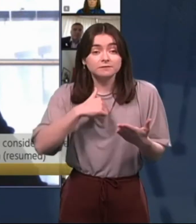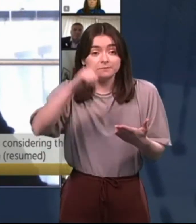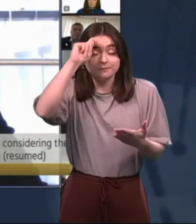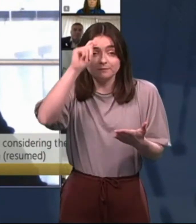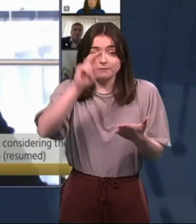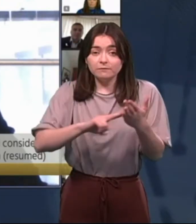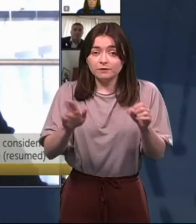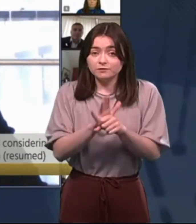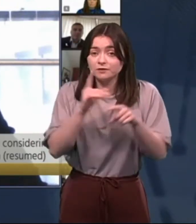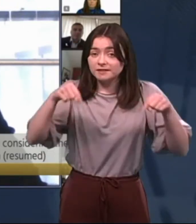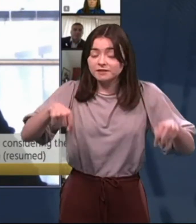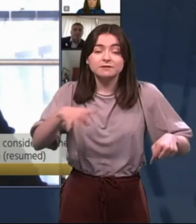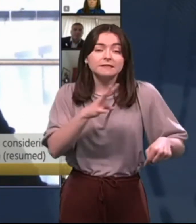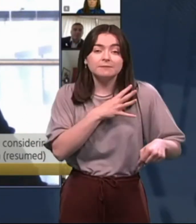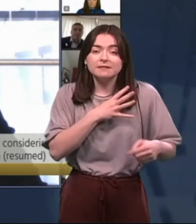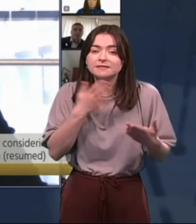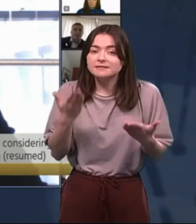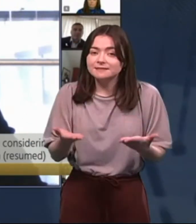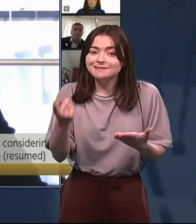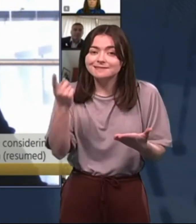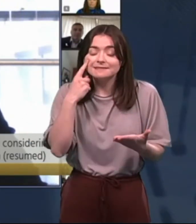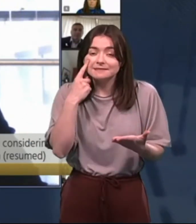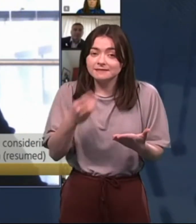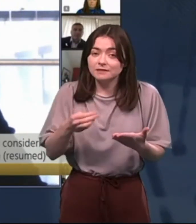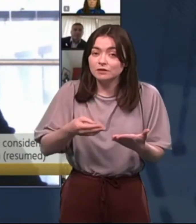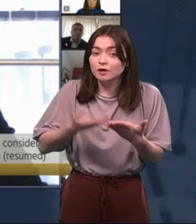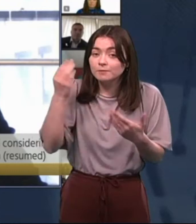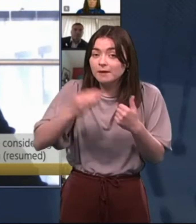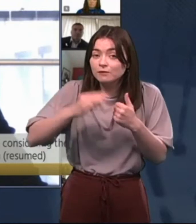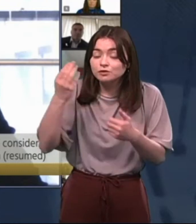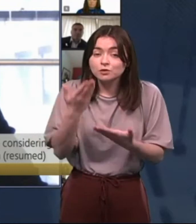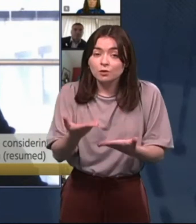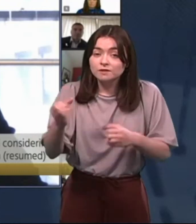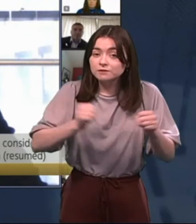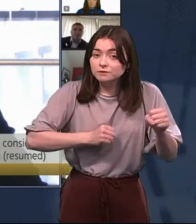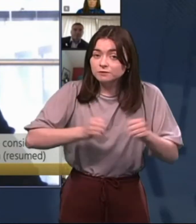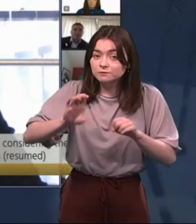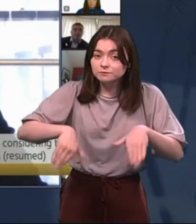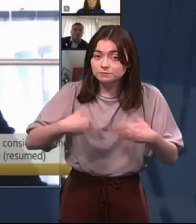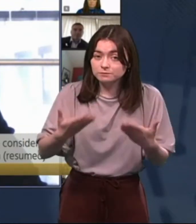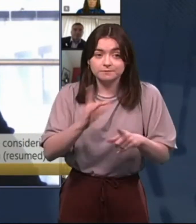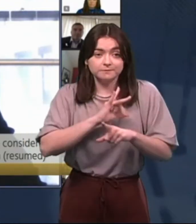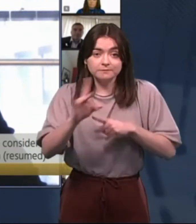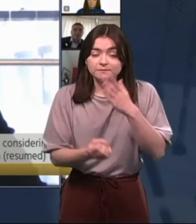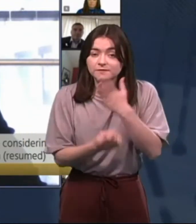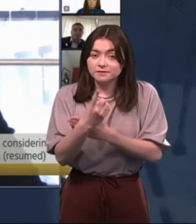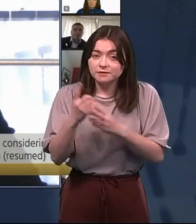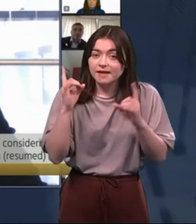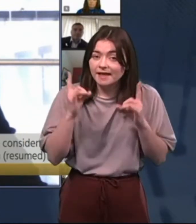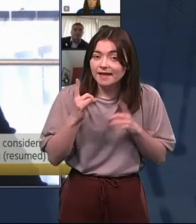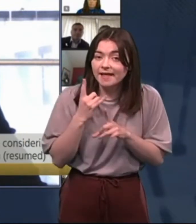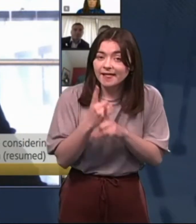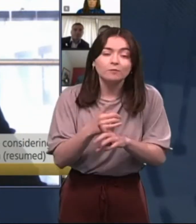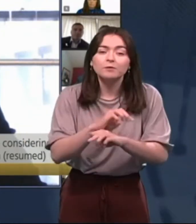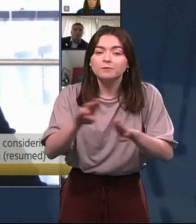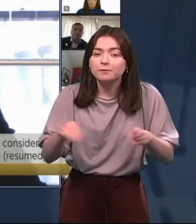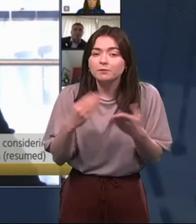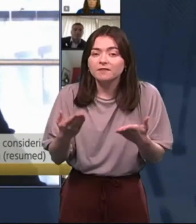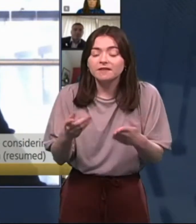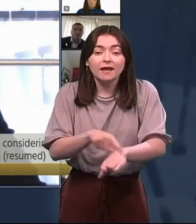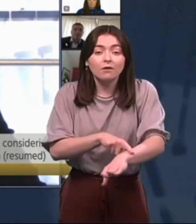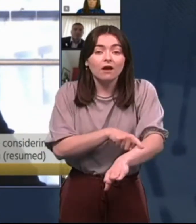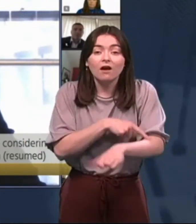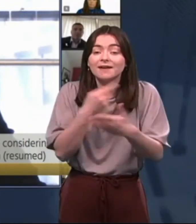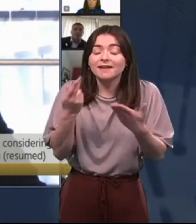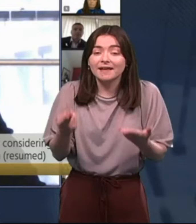committee, to understand the vital service that you provide and the type of issues you help individuals with, and how long it can take